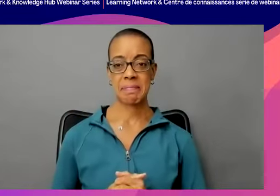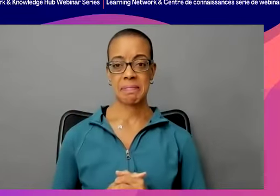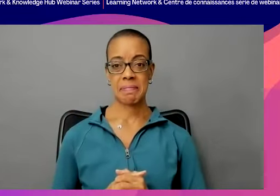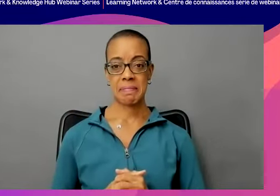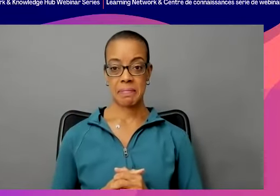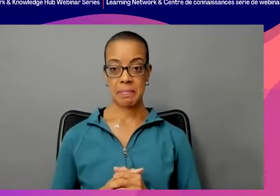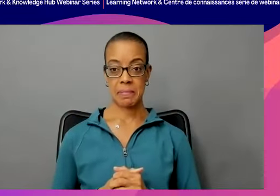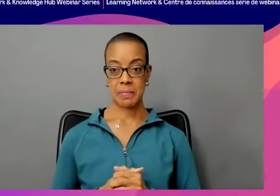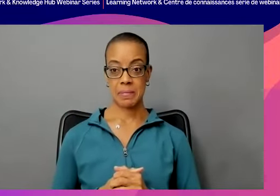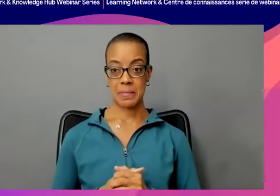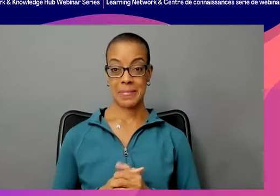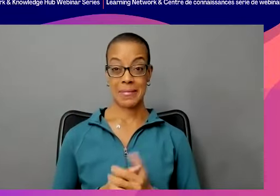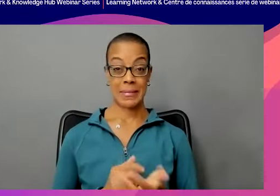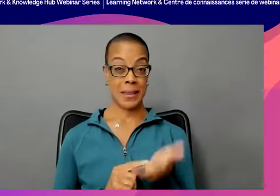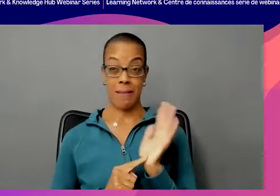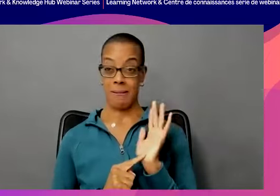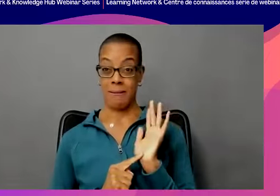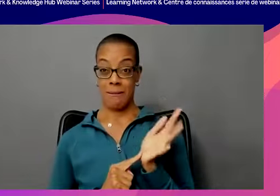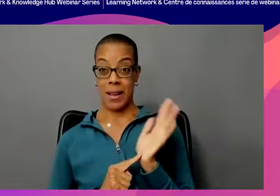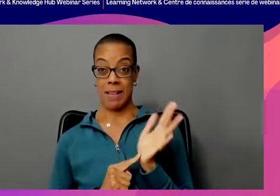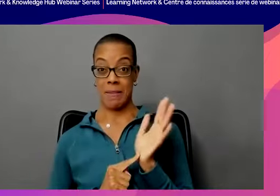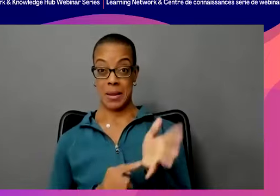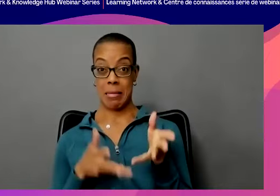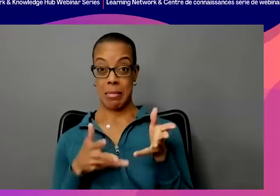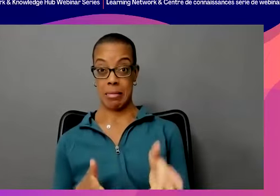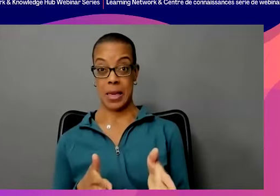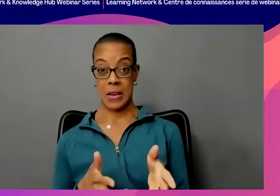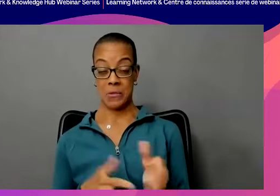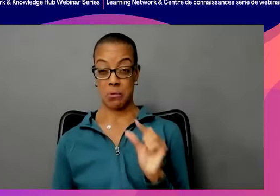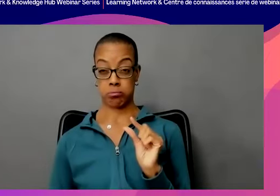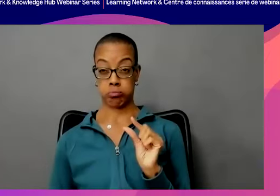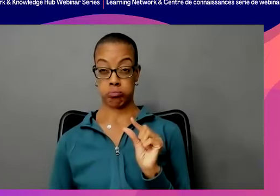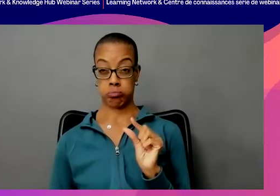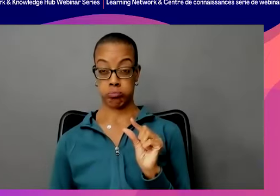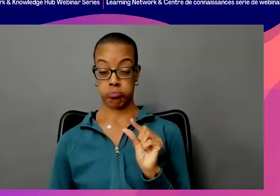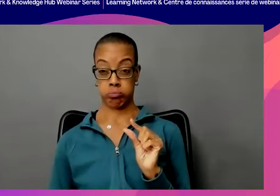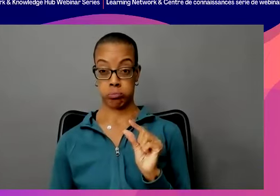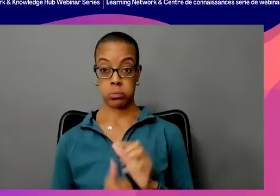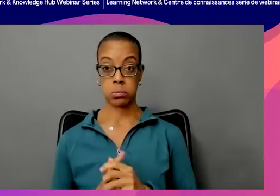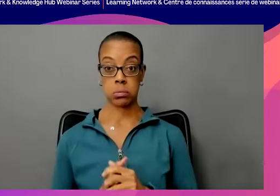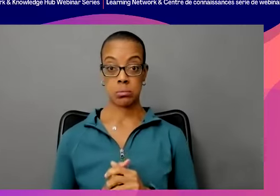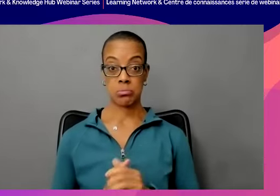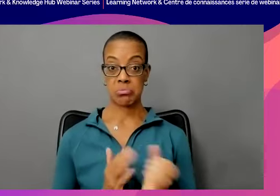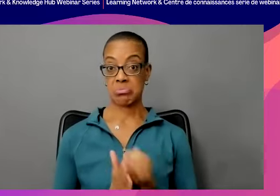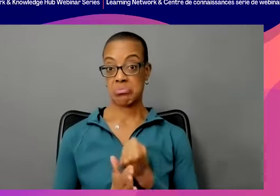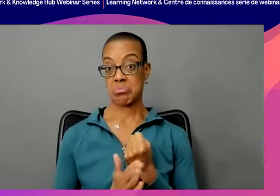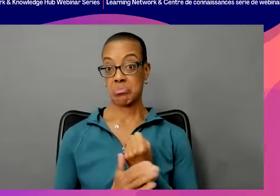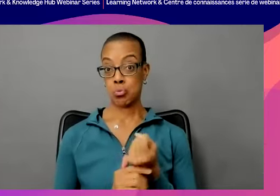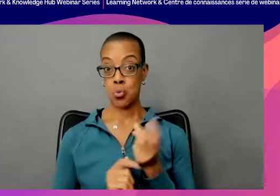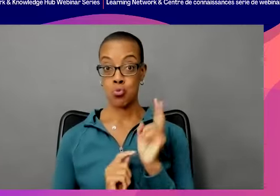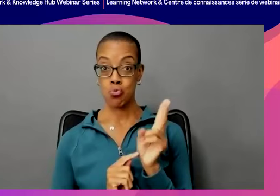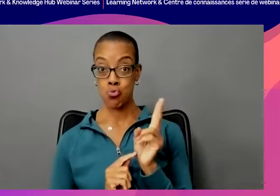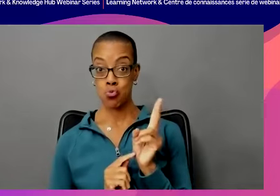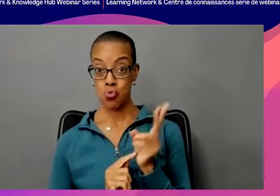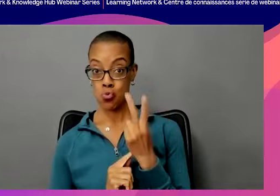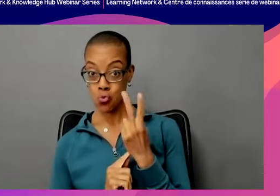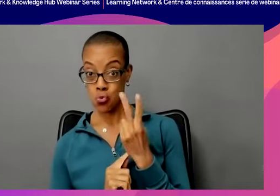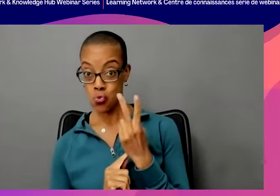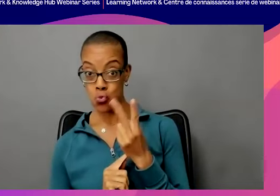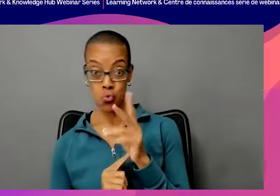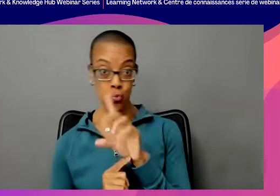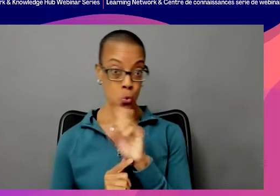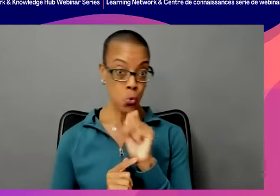We have about 5 minutes left. So I think maybe we have time for 2. And if we can keep